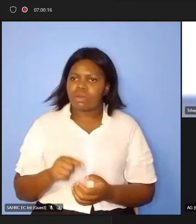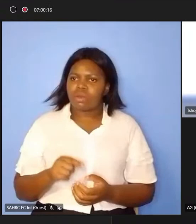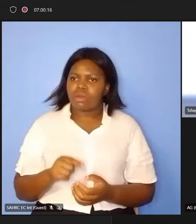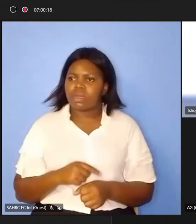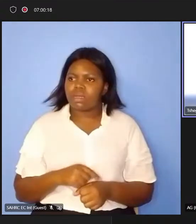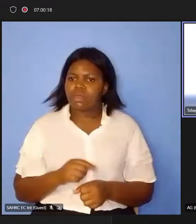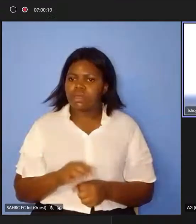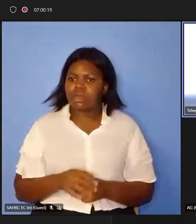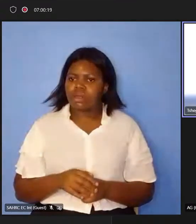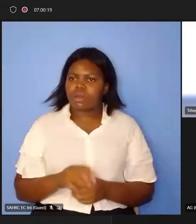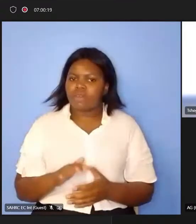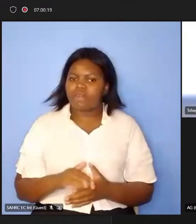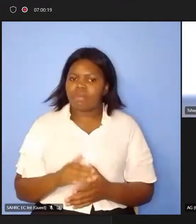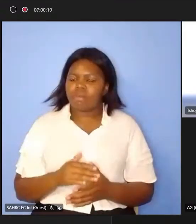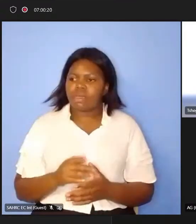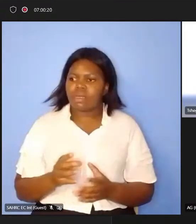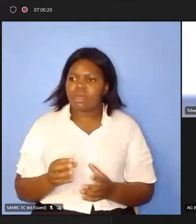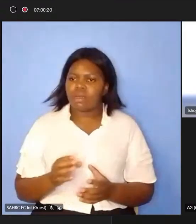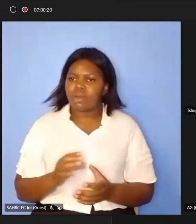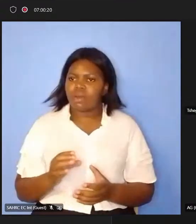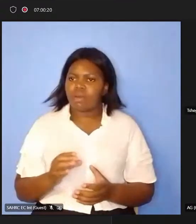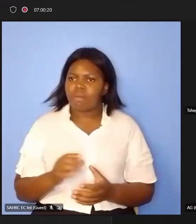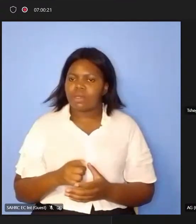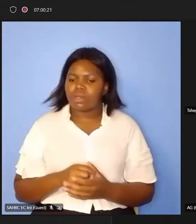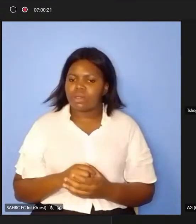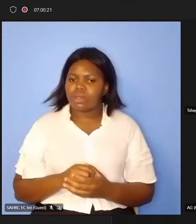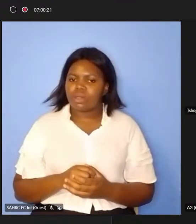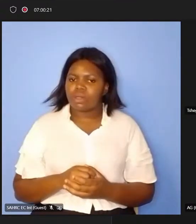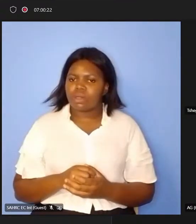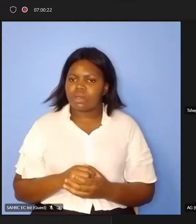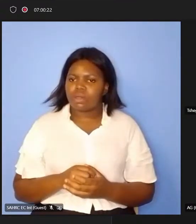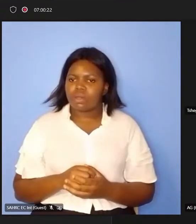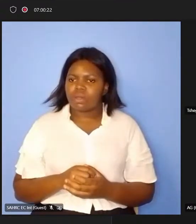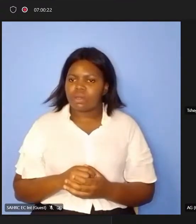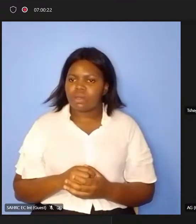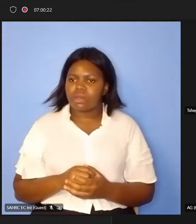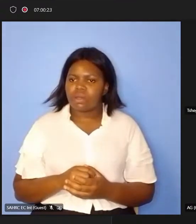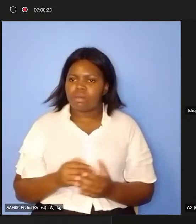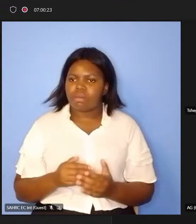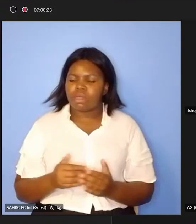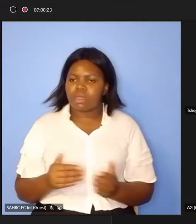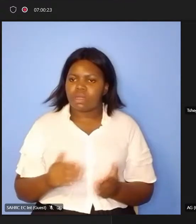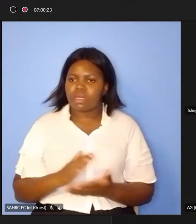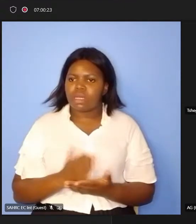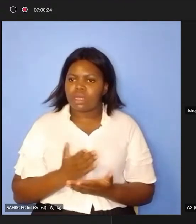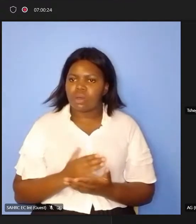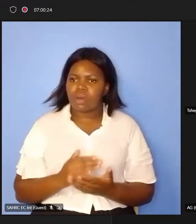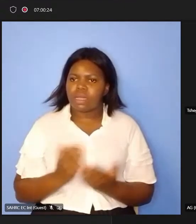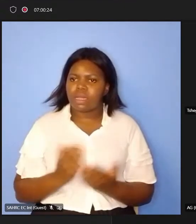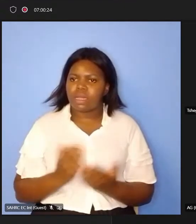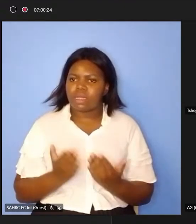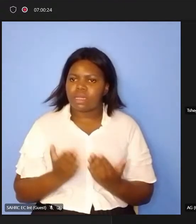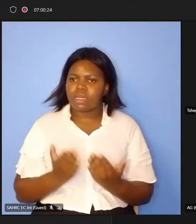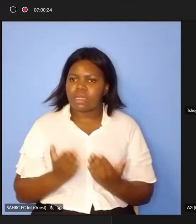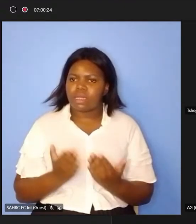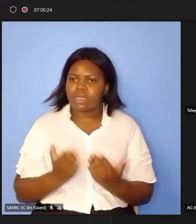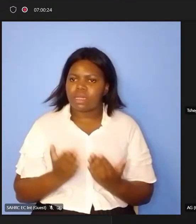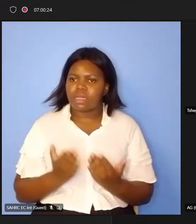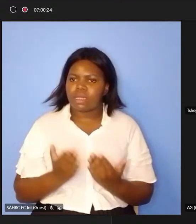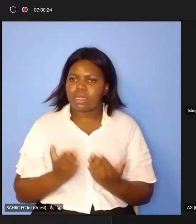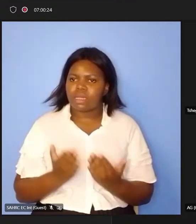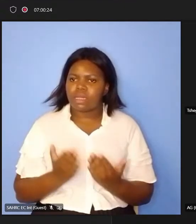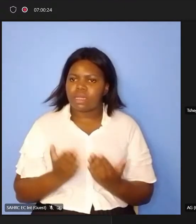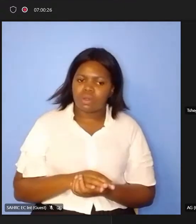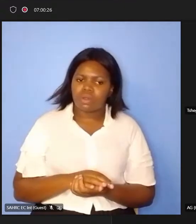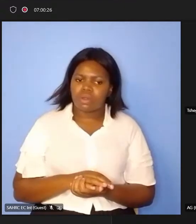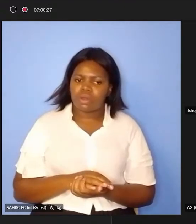for greater cooperation between the Equal Education Law Center and the Commission. As